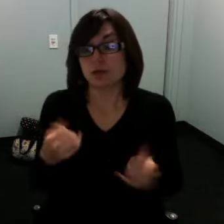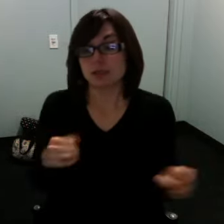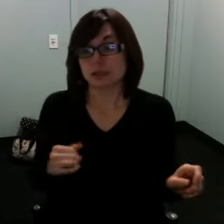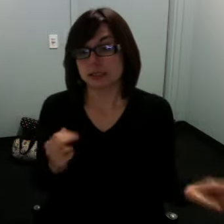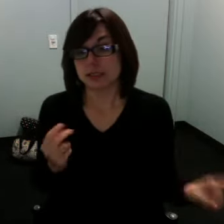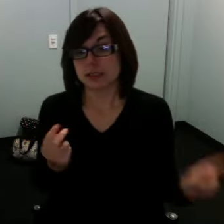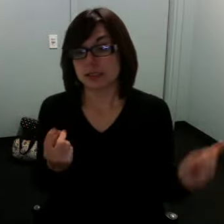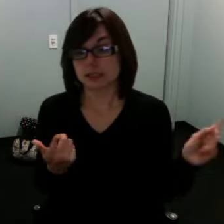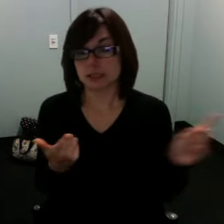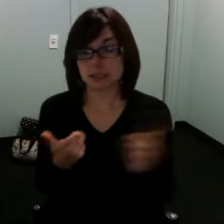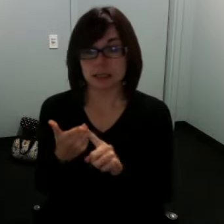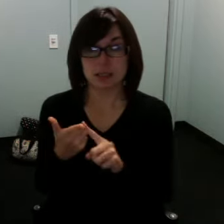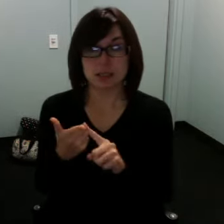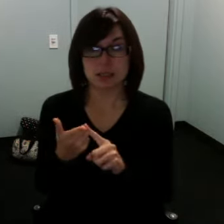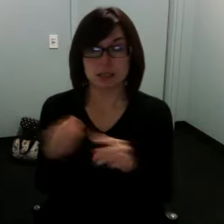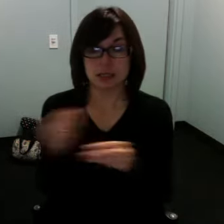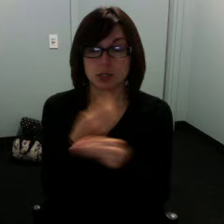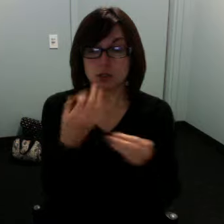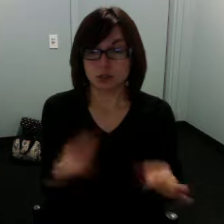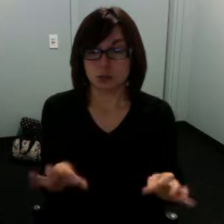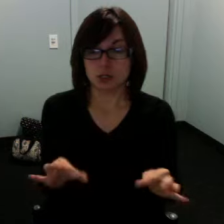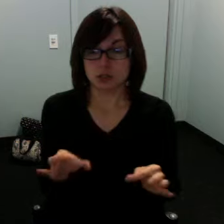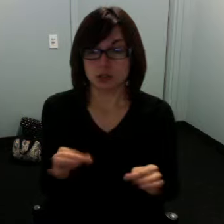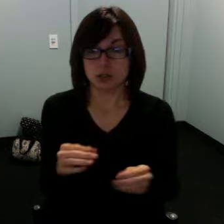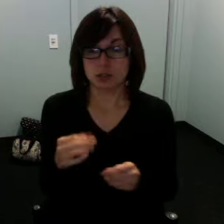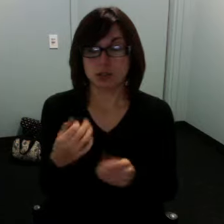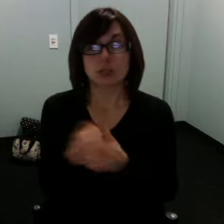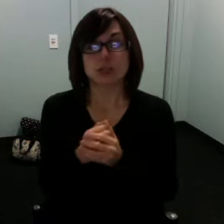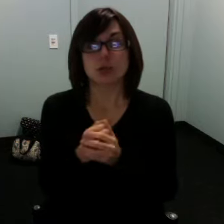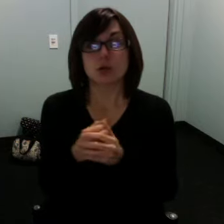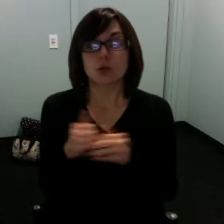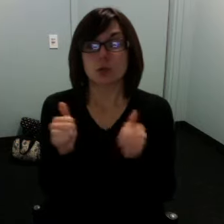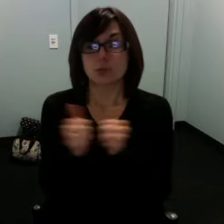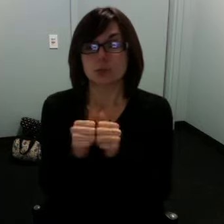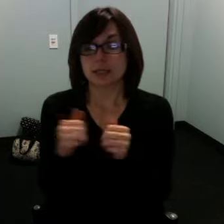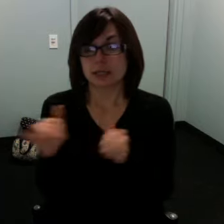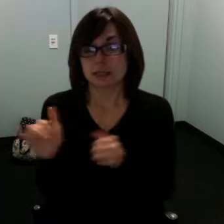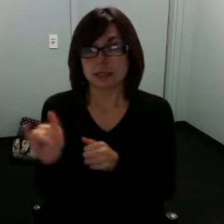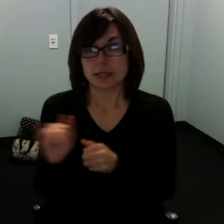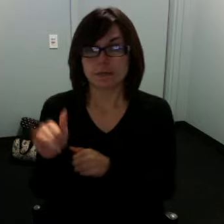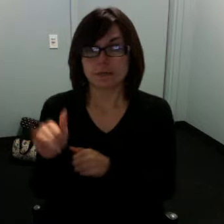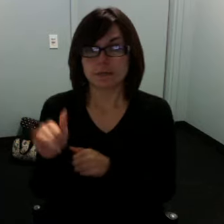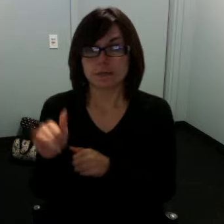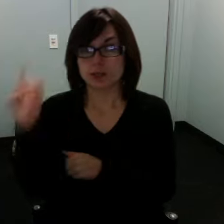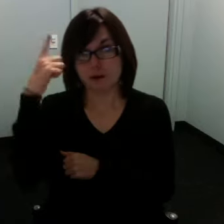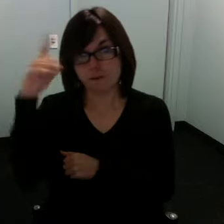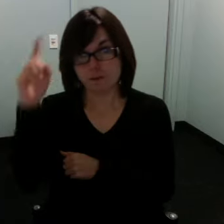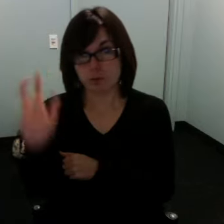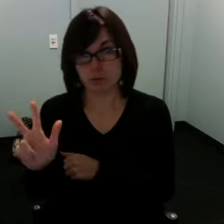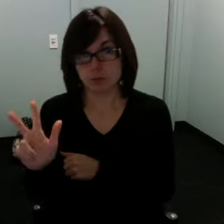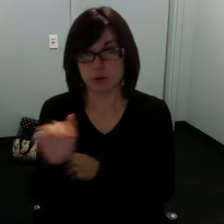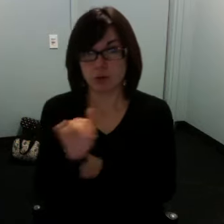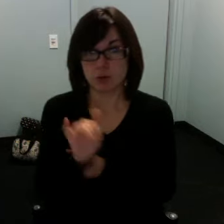very similar substitution. I want to let x equals 3 and y equal 1. And I will have 1 equals 3